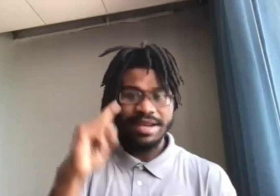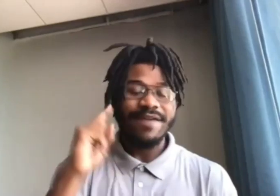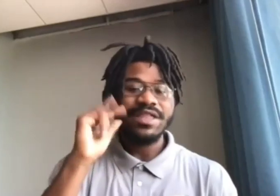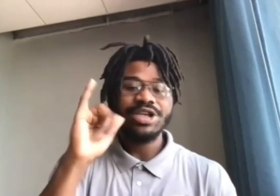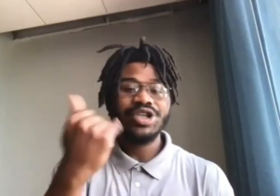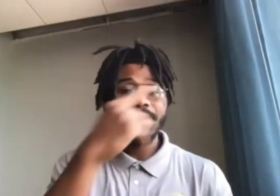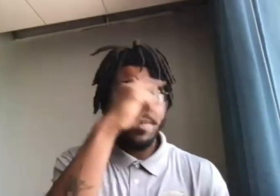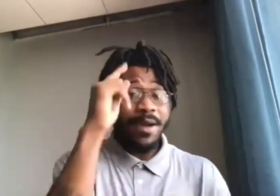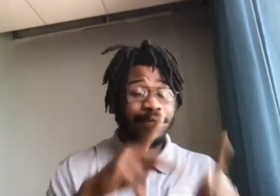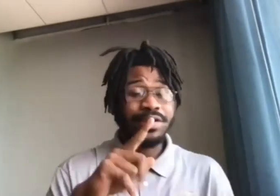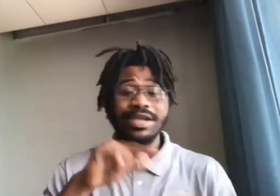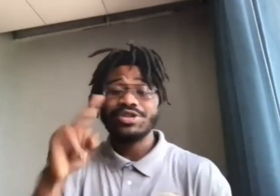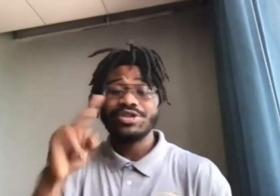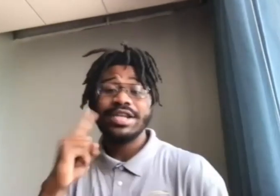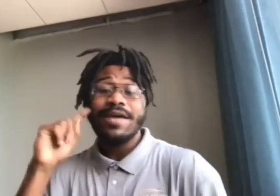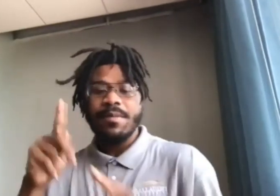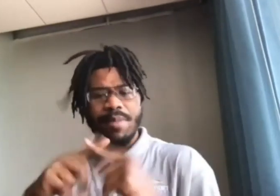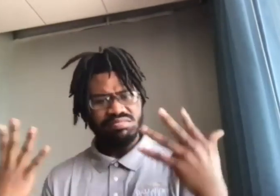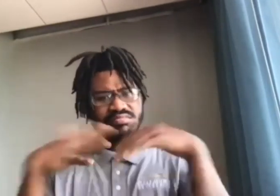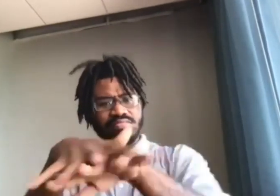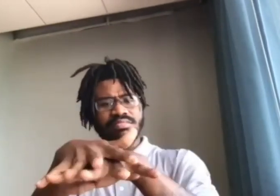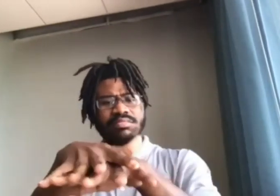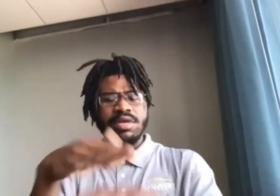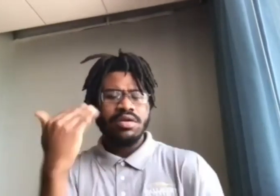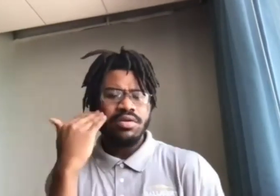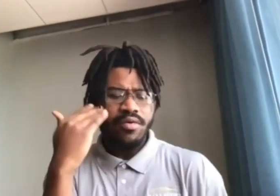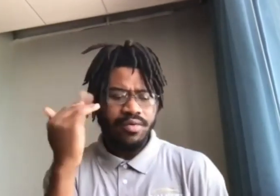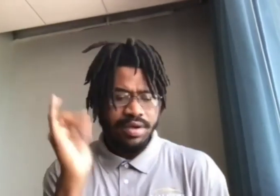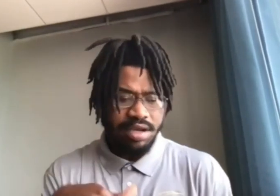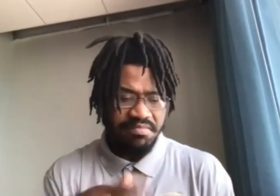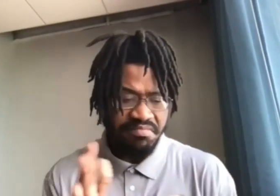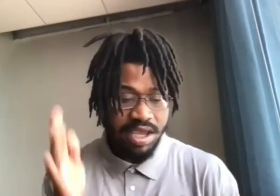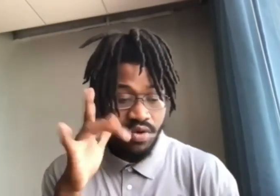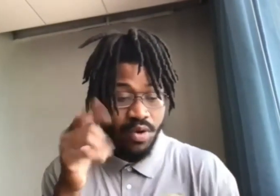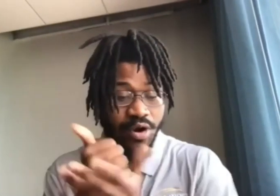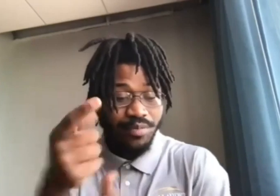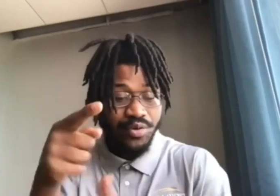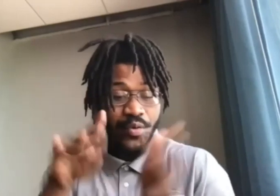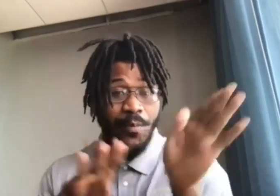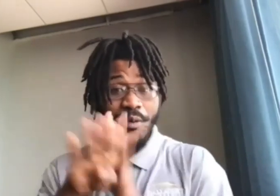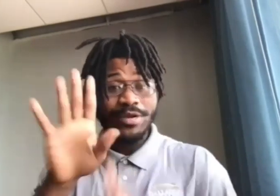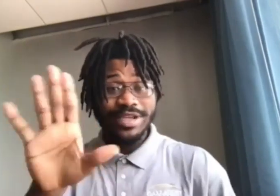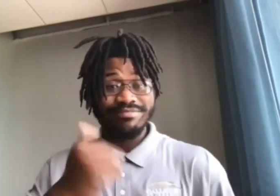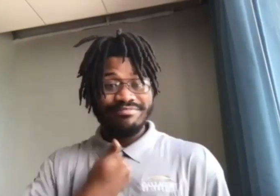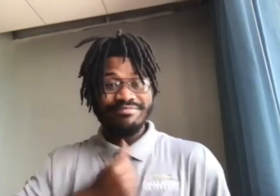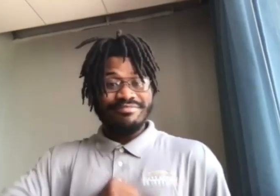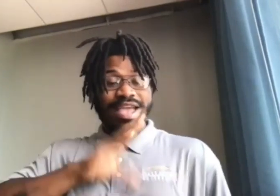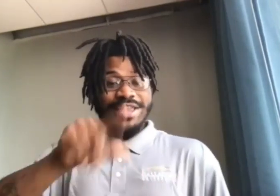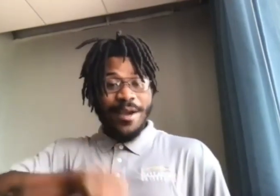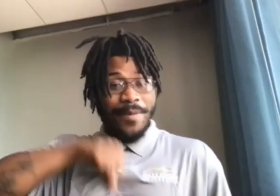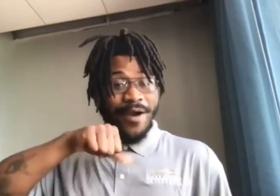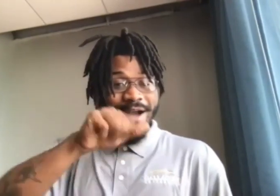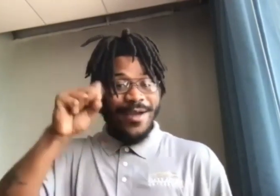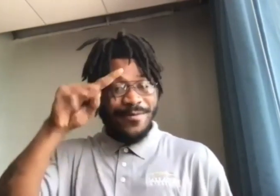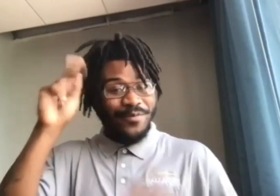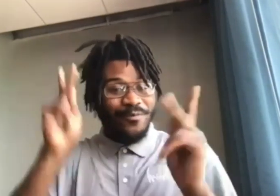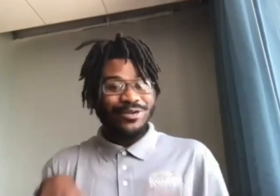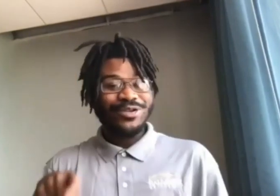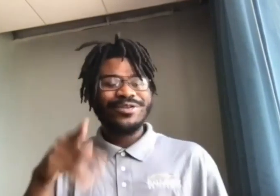better and to see what a Black deaf person can do and what can happen in a mainstream environment. It would help them